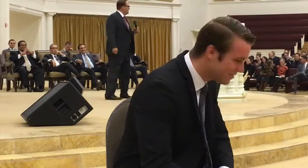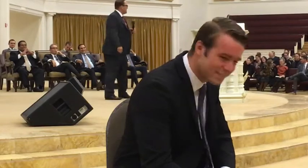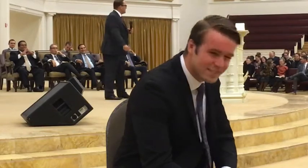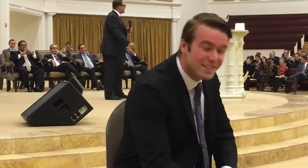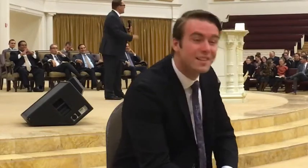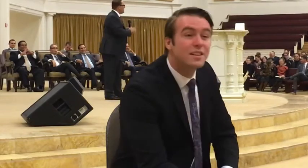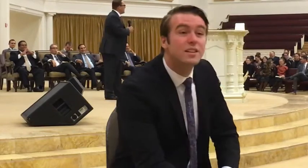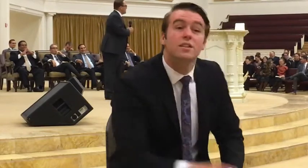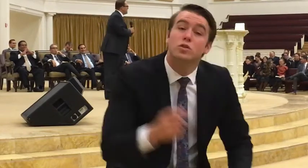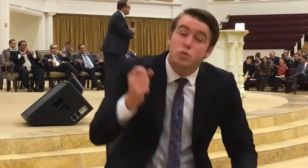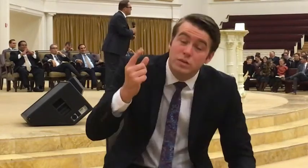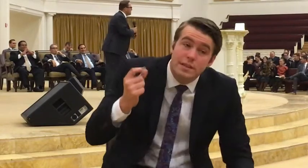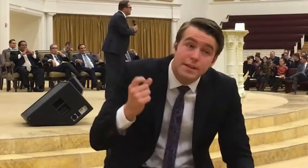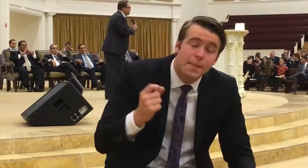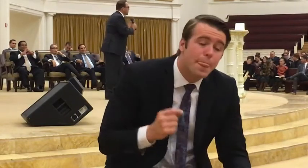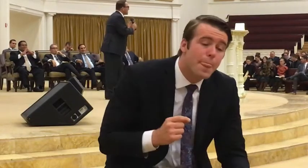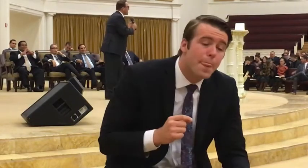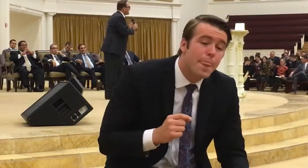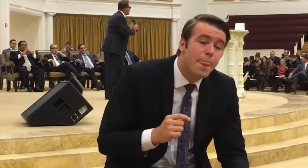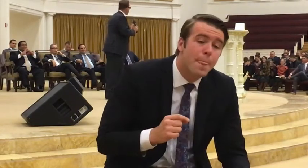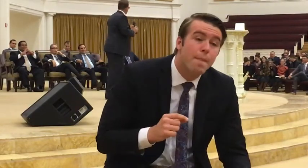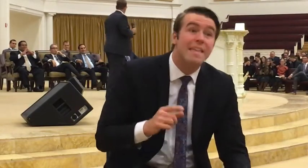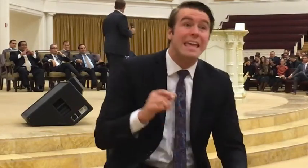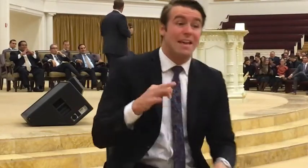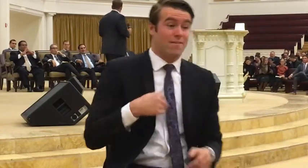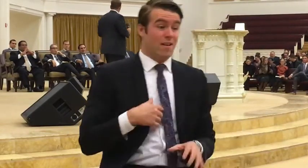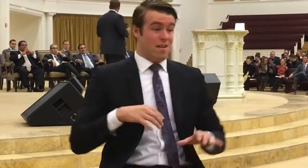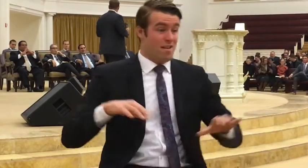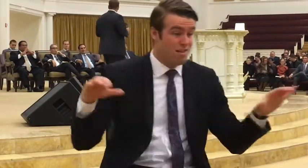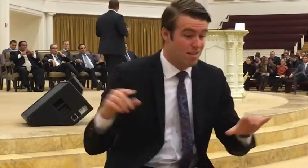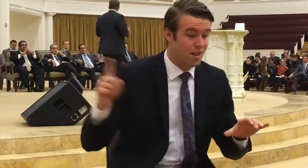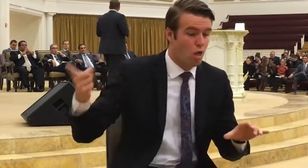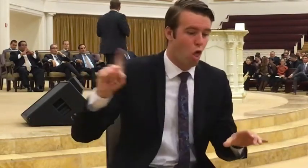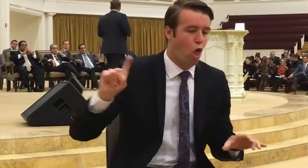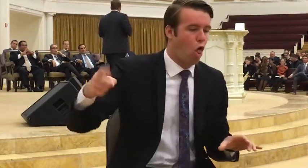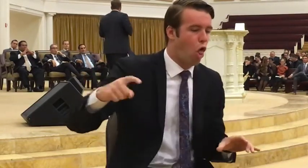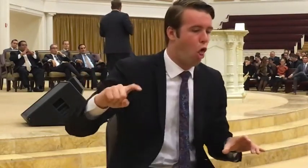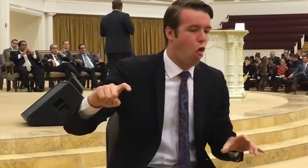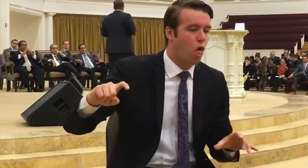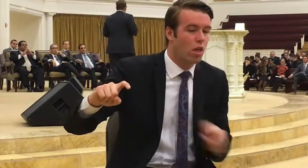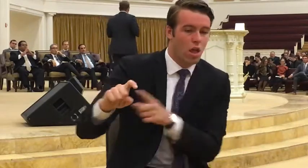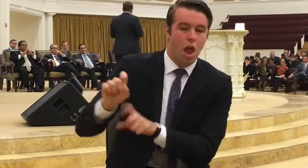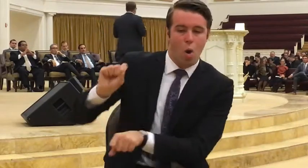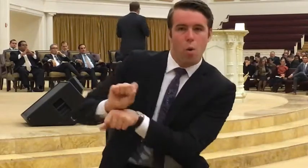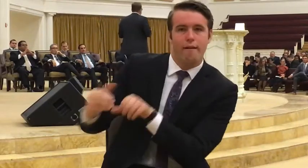You see, you're working against it.